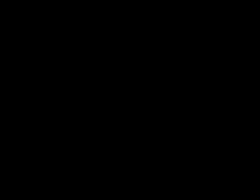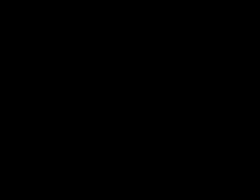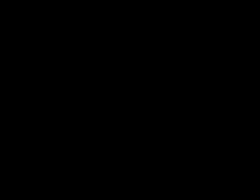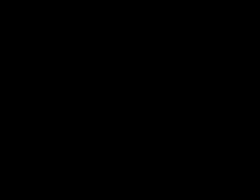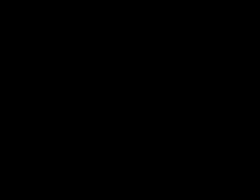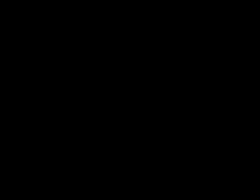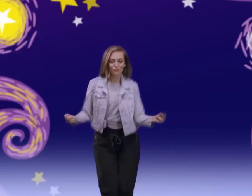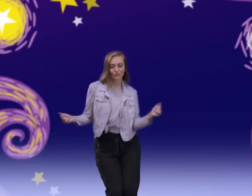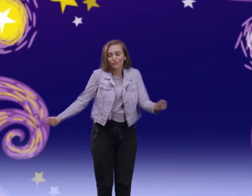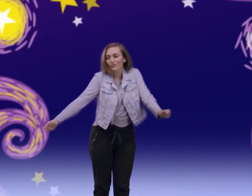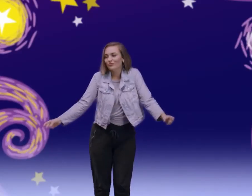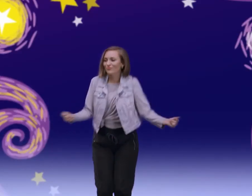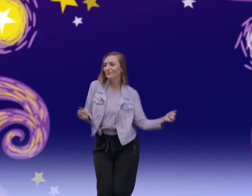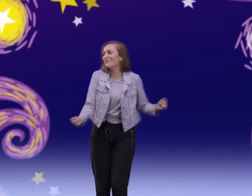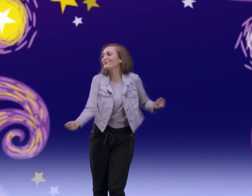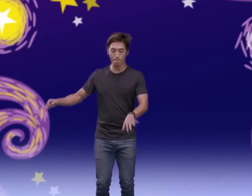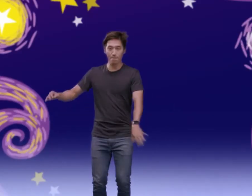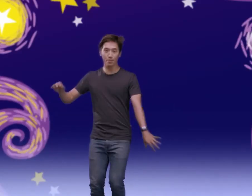Yeah